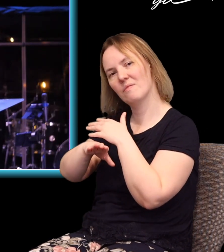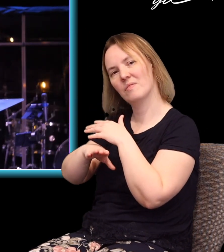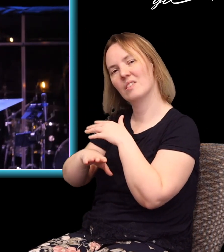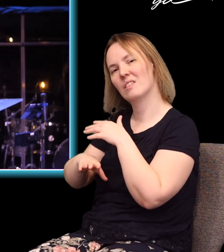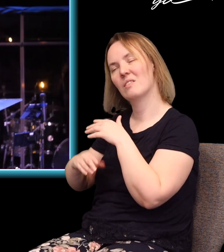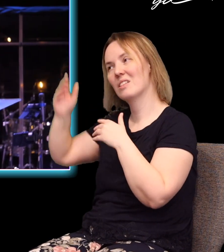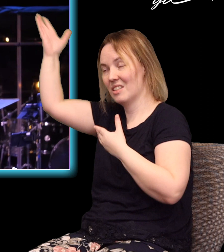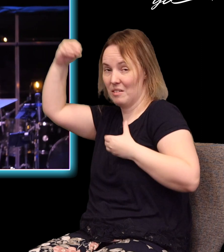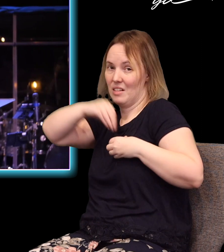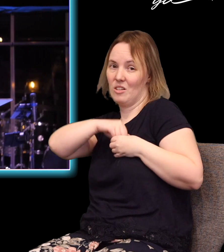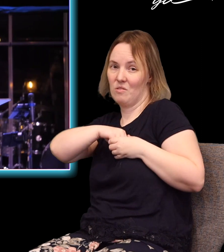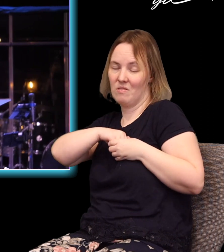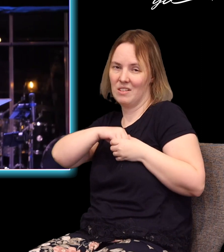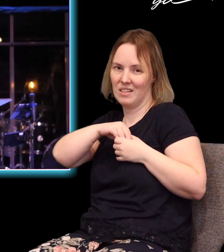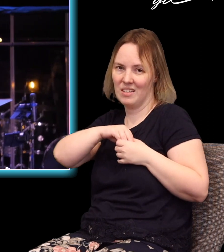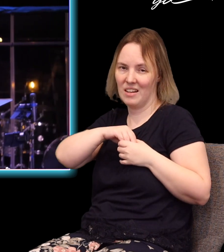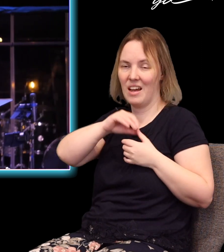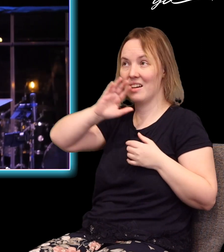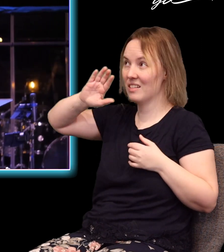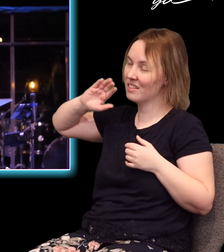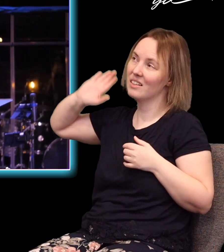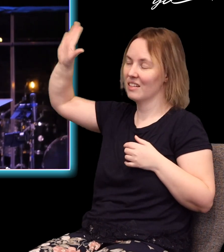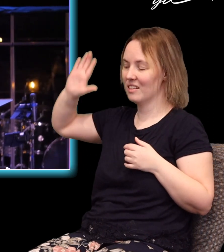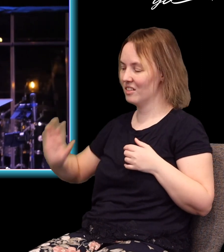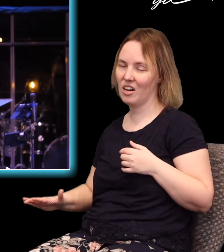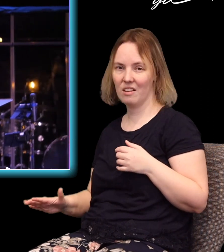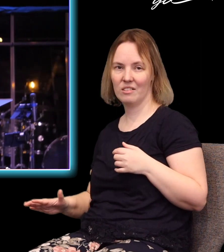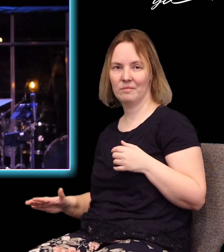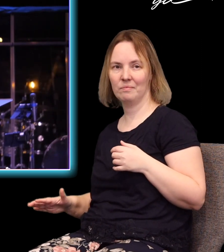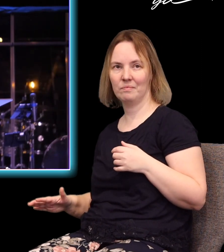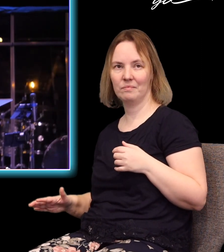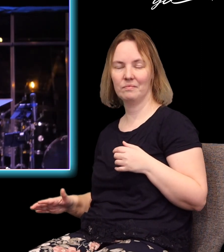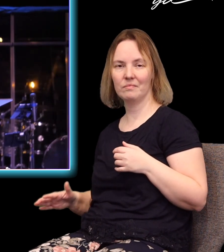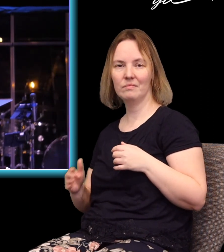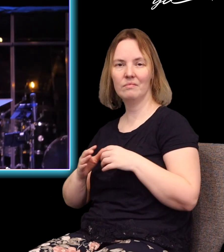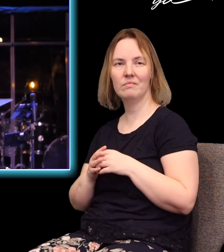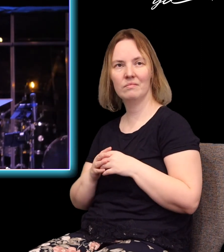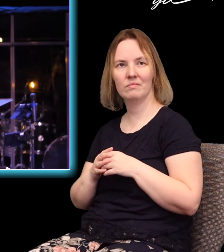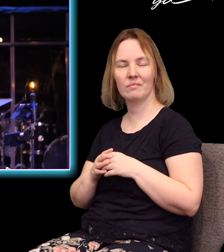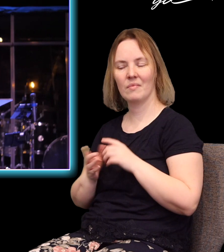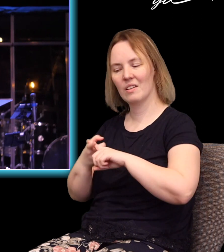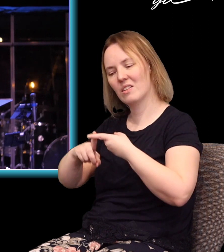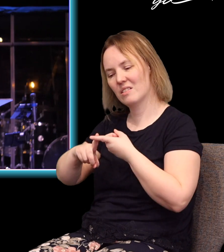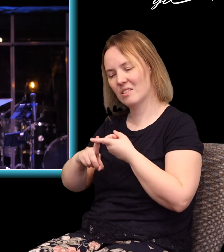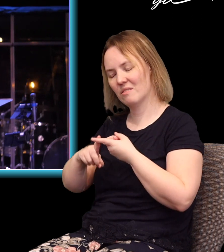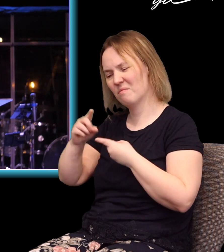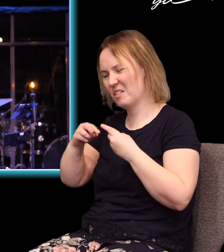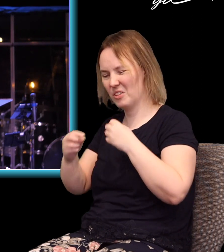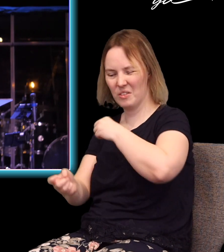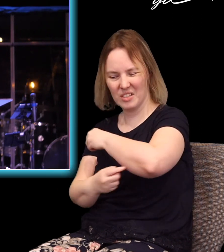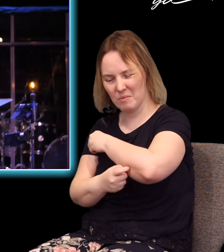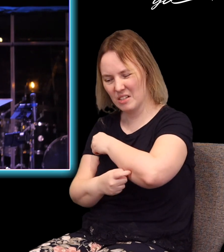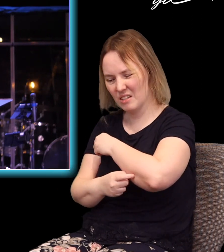DNA in you as his child. I'm going to ask the worship team to join me. Friends, whenever you are